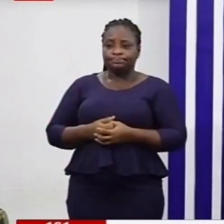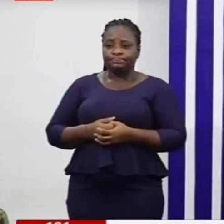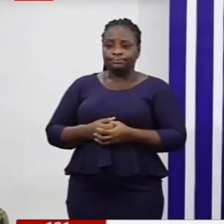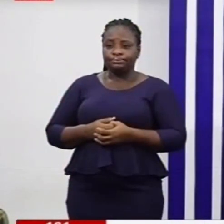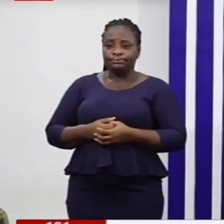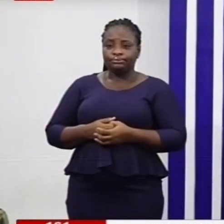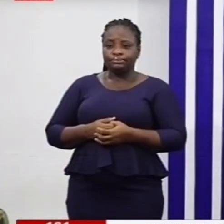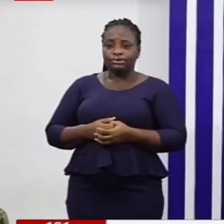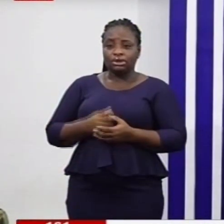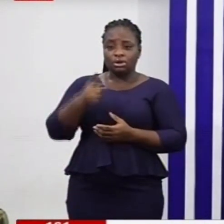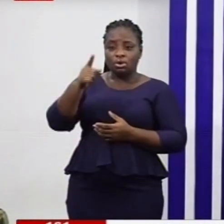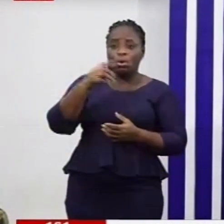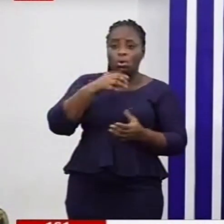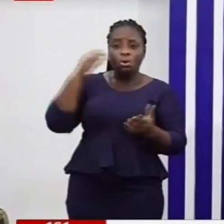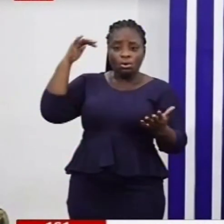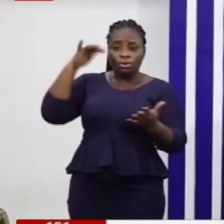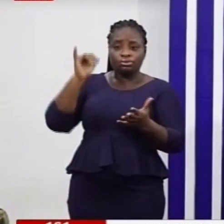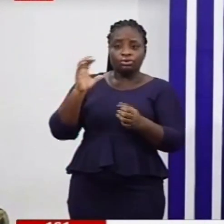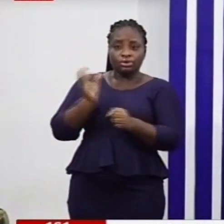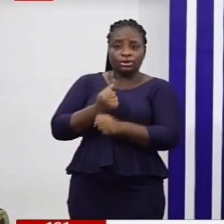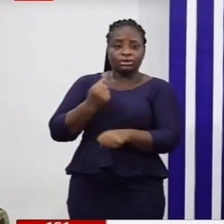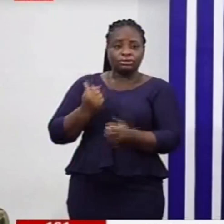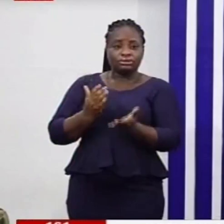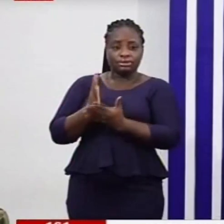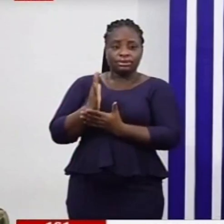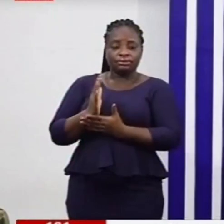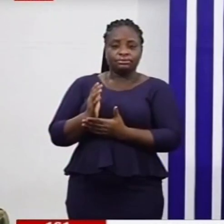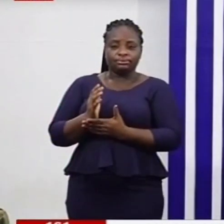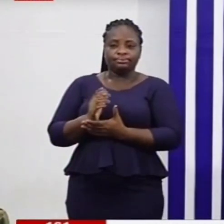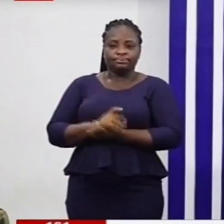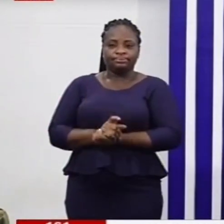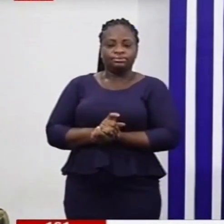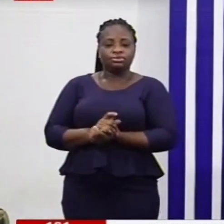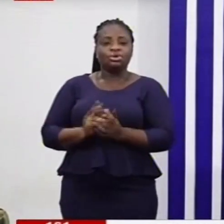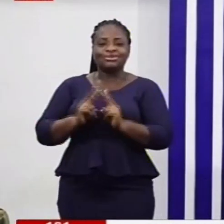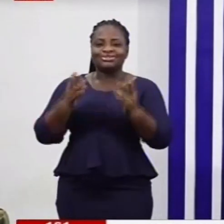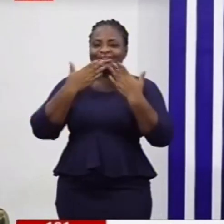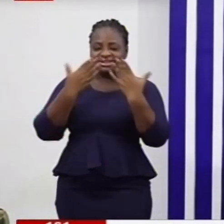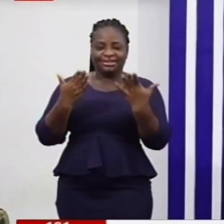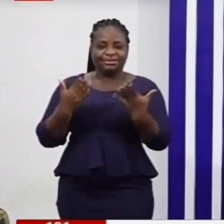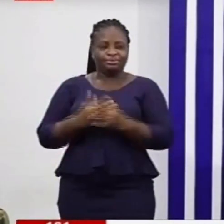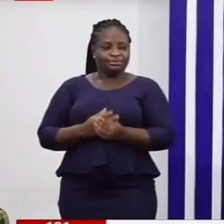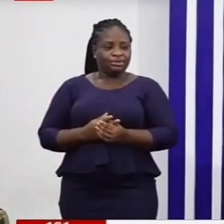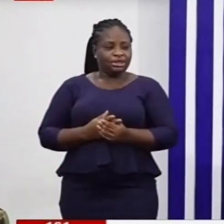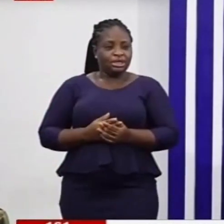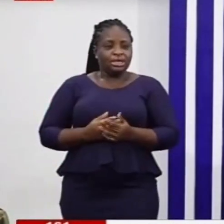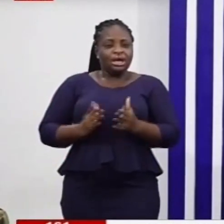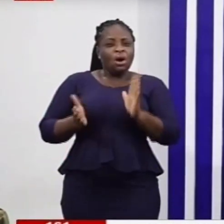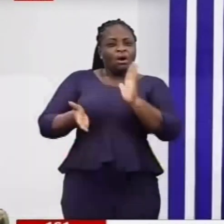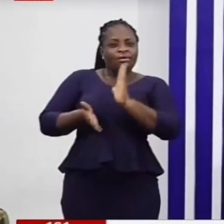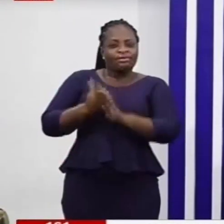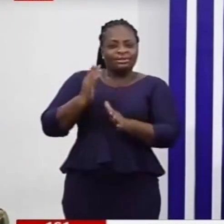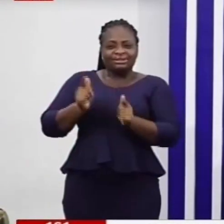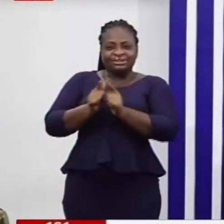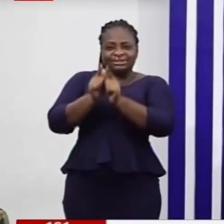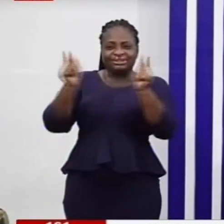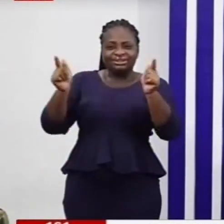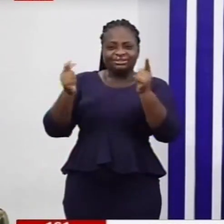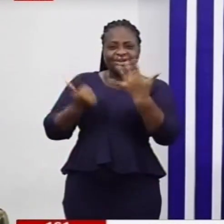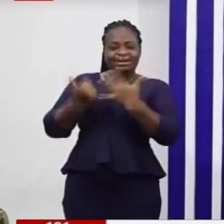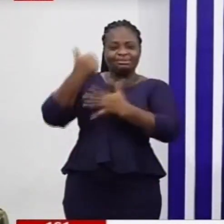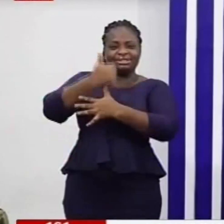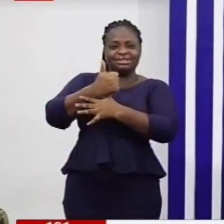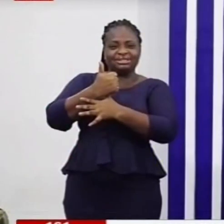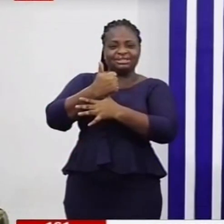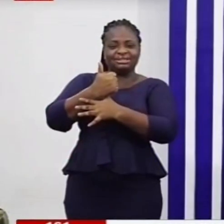Asiri-Bekwini, I hope I got it right. Dr. Abuaje? Okay, so thank you. Now, a quick general update on case count